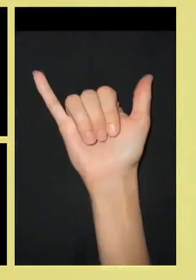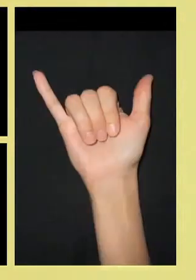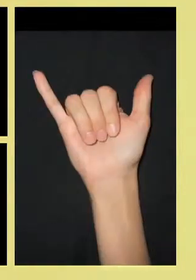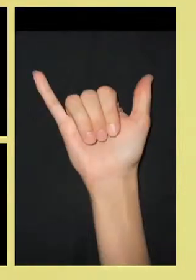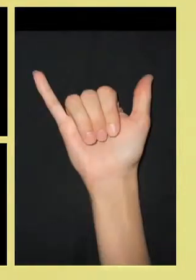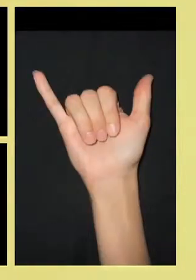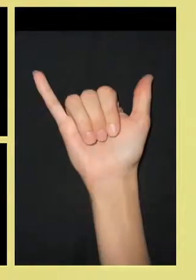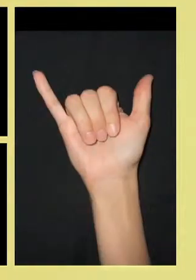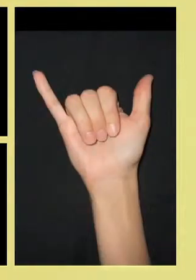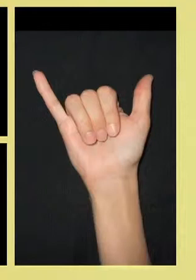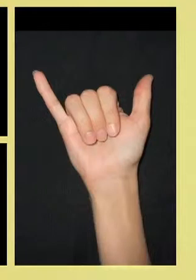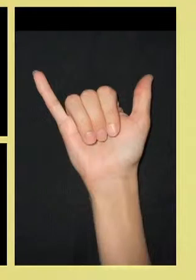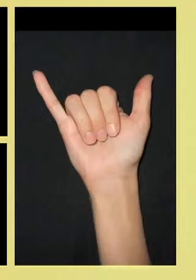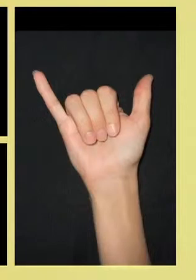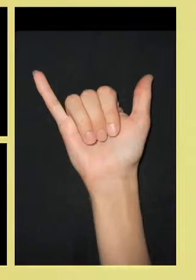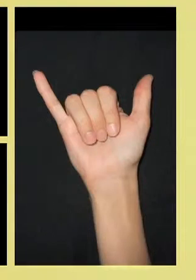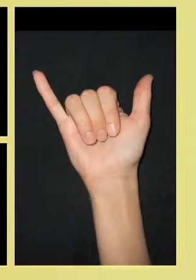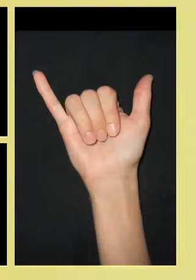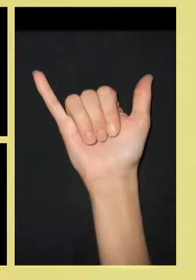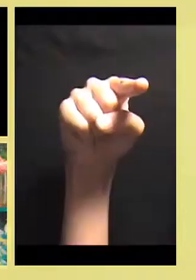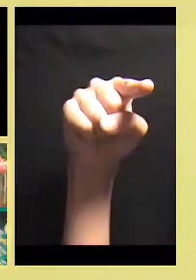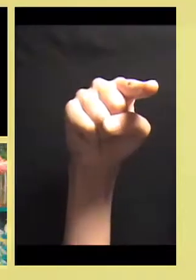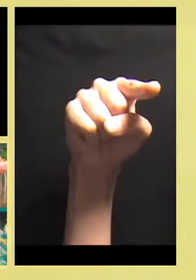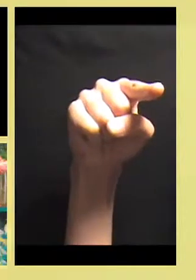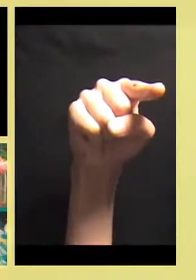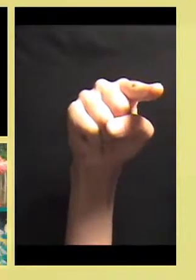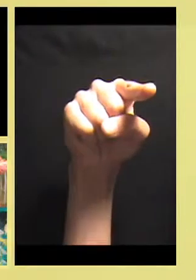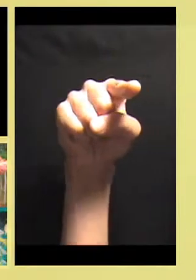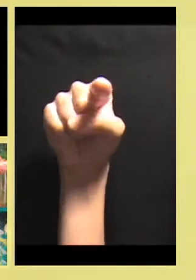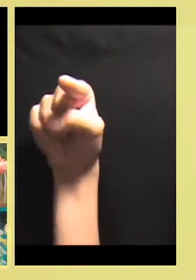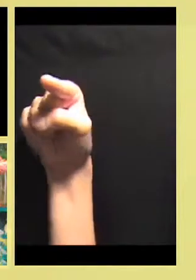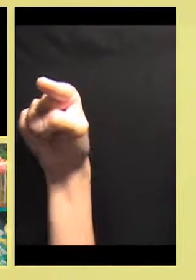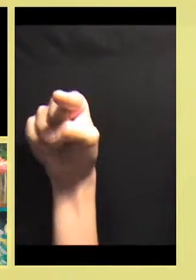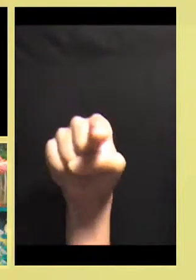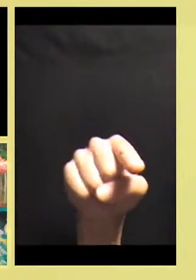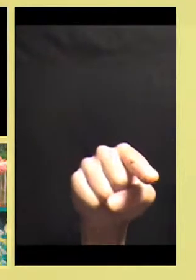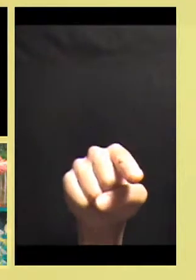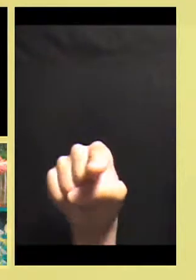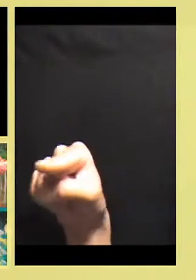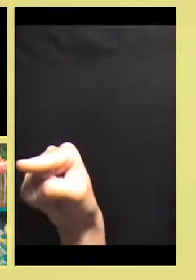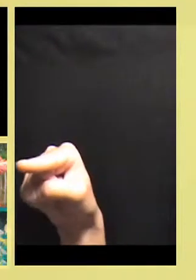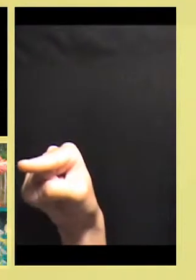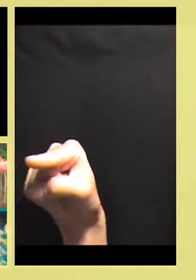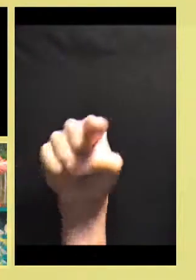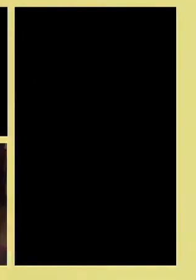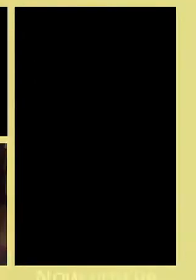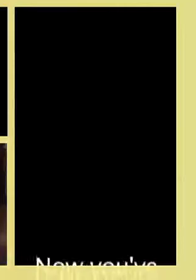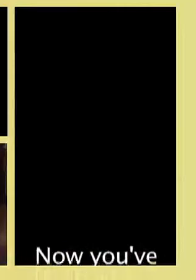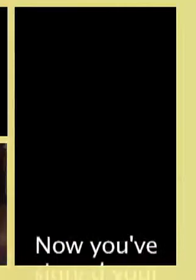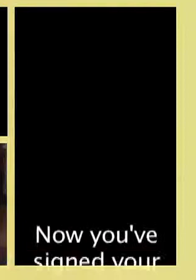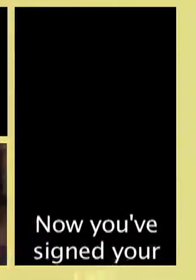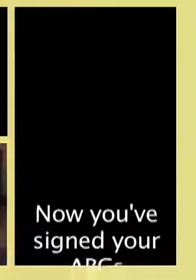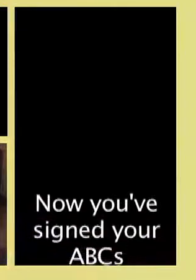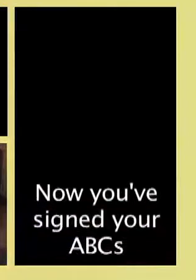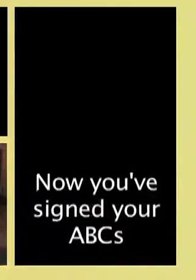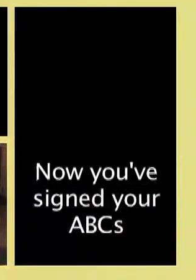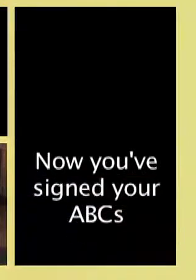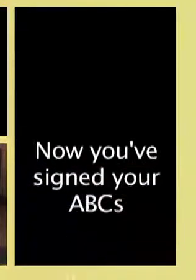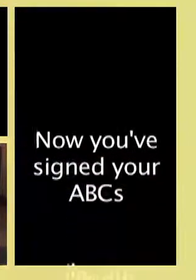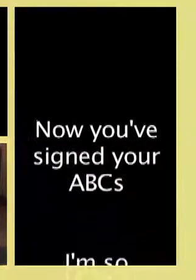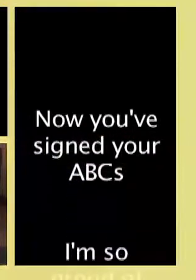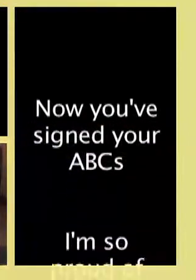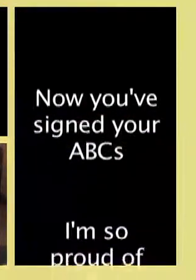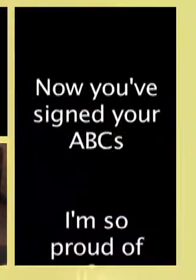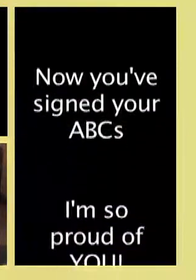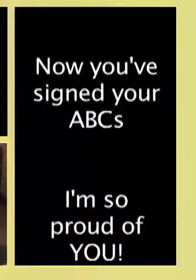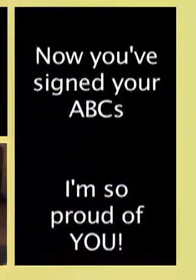Y is for yellow, Z is for zoo, now you've signed your